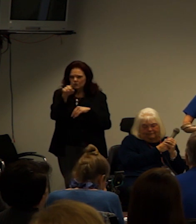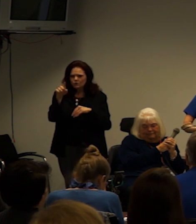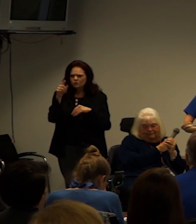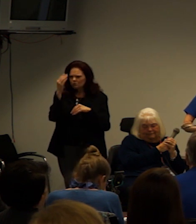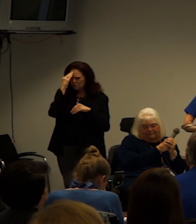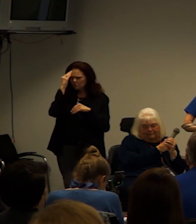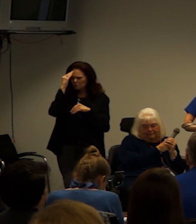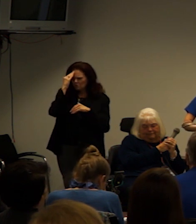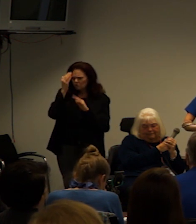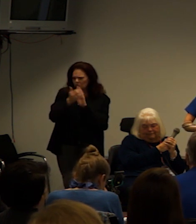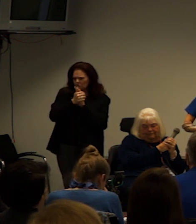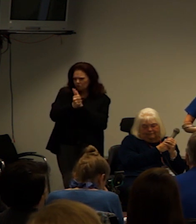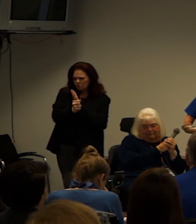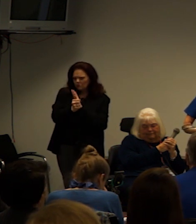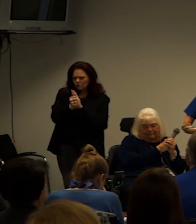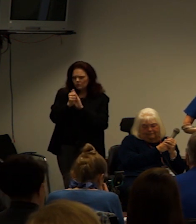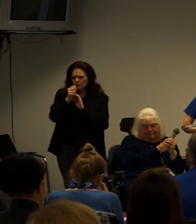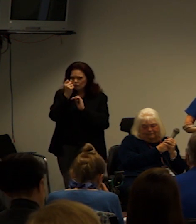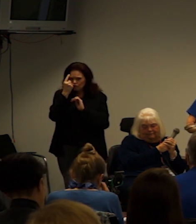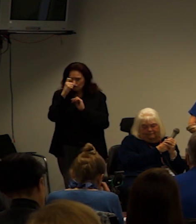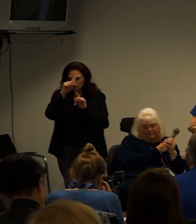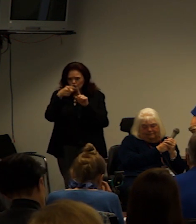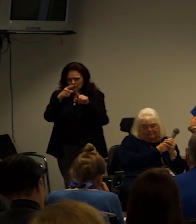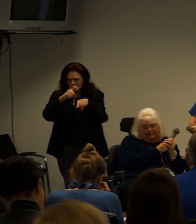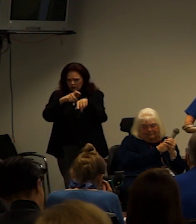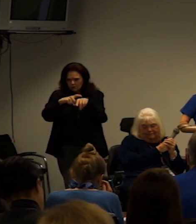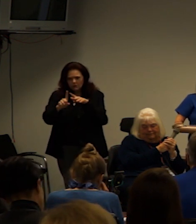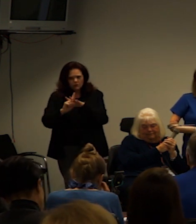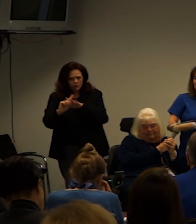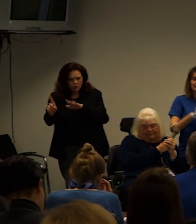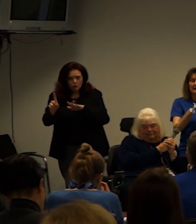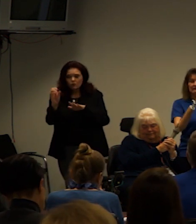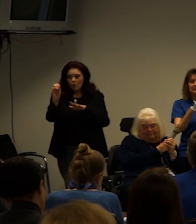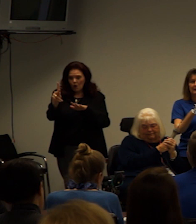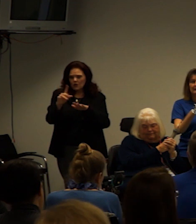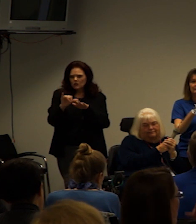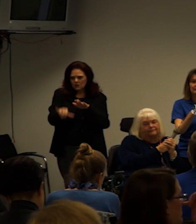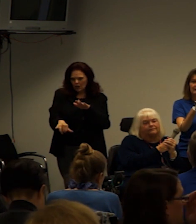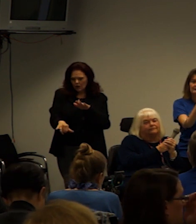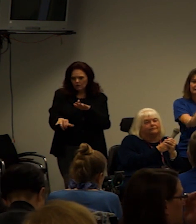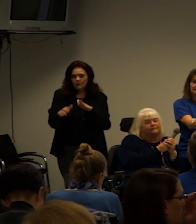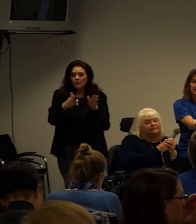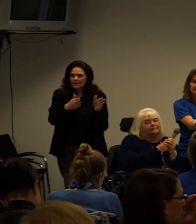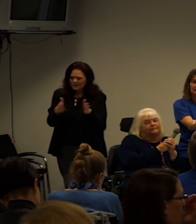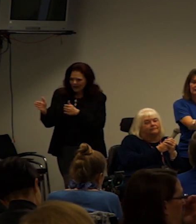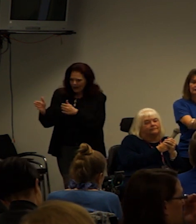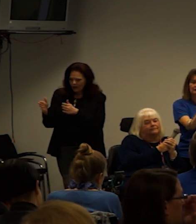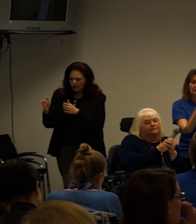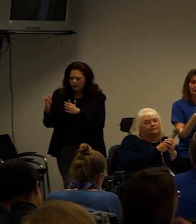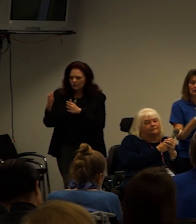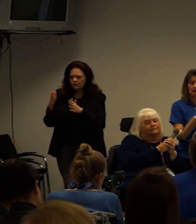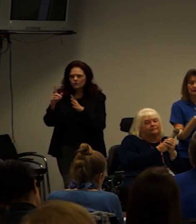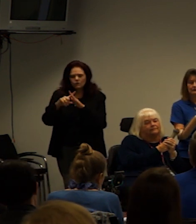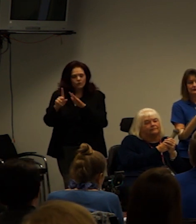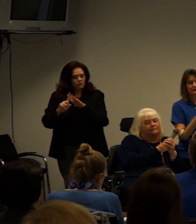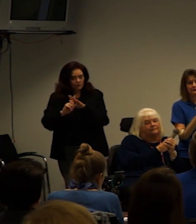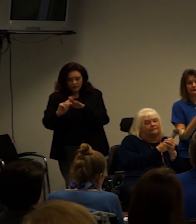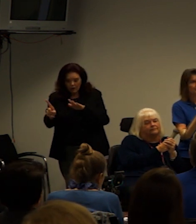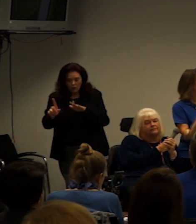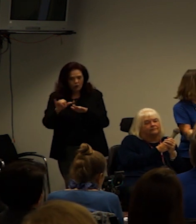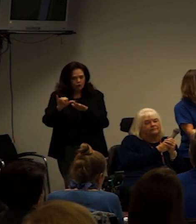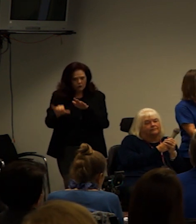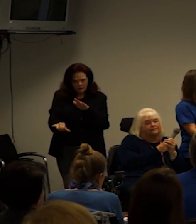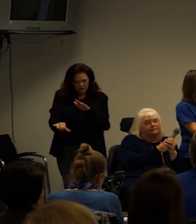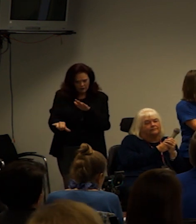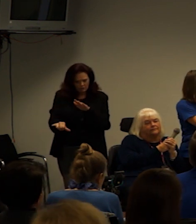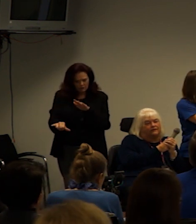savvy about understanding when it's time to go and when it's okay to stay. But have a plan in place for evacuation or for sheltering